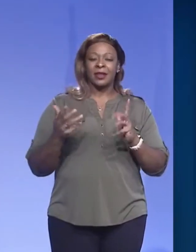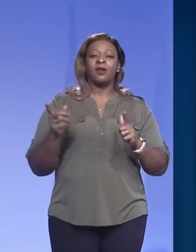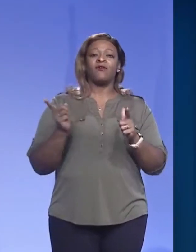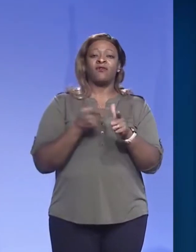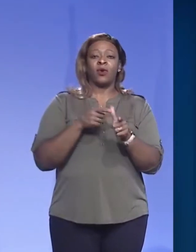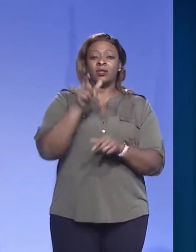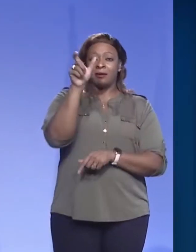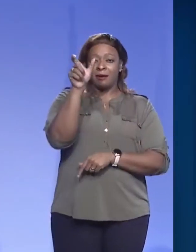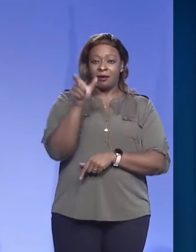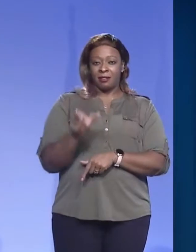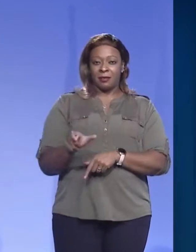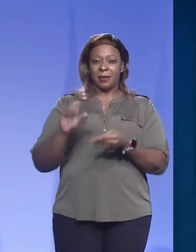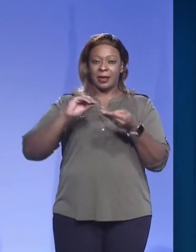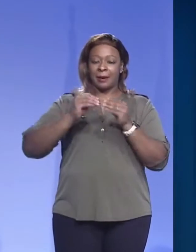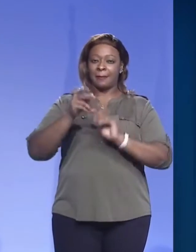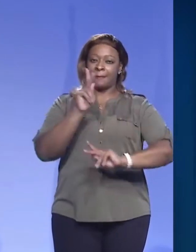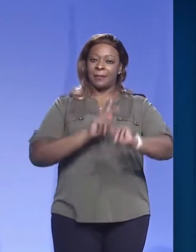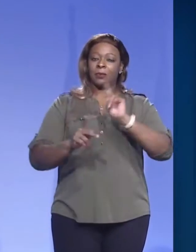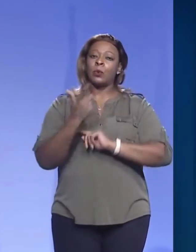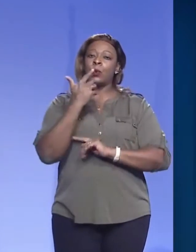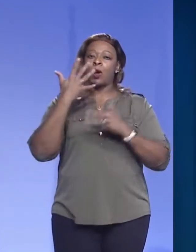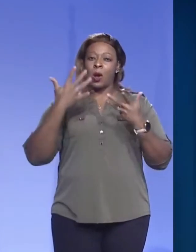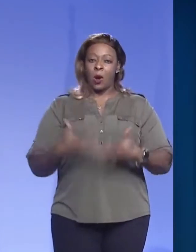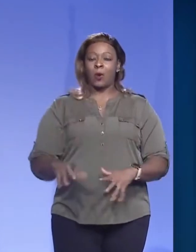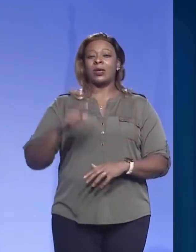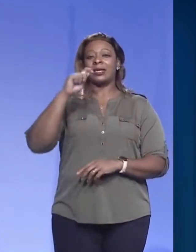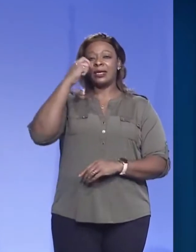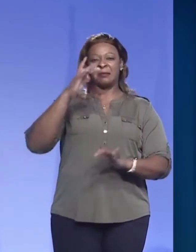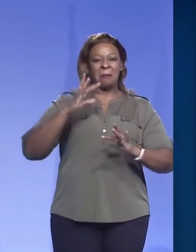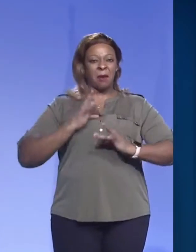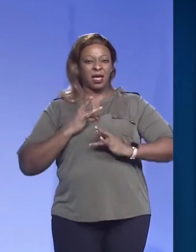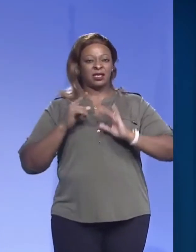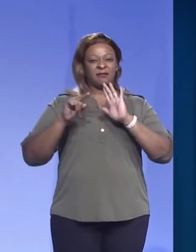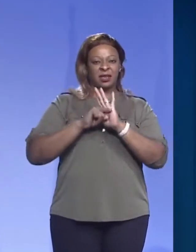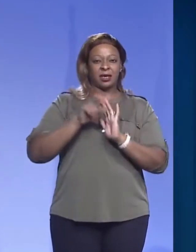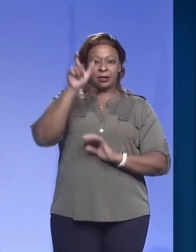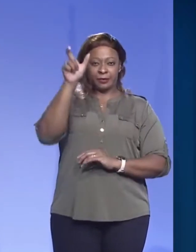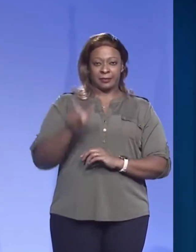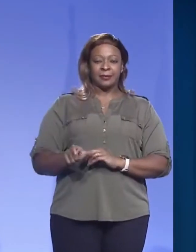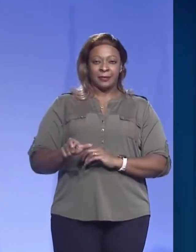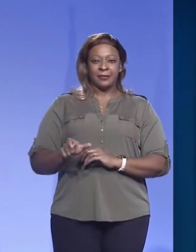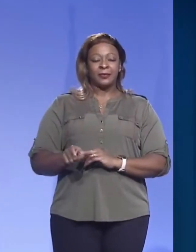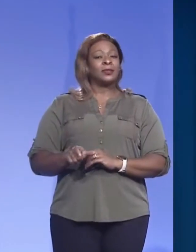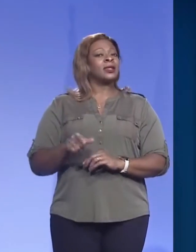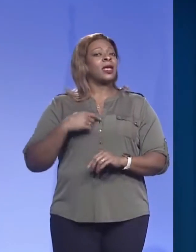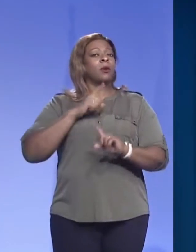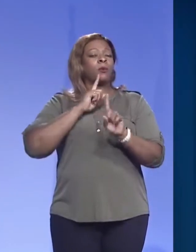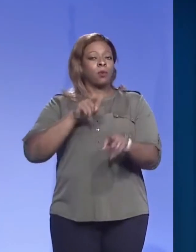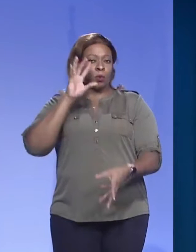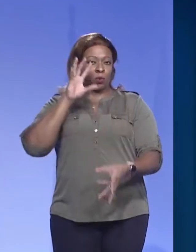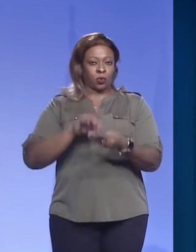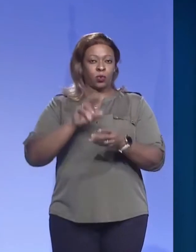column, the number of people who have been tested, either positive or negative. And we have, as I've reported,